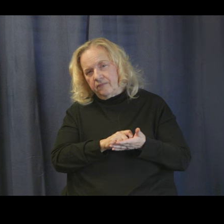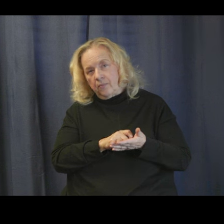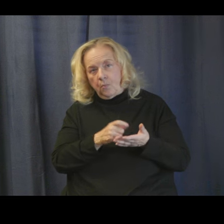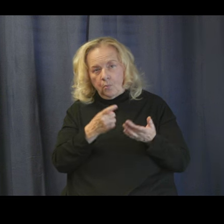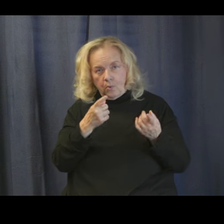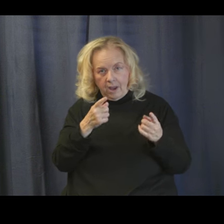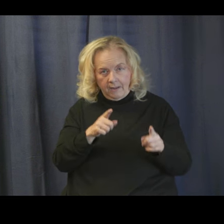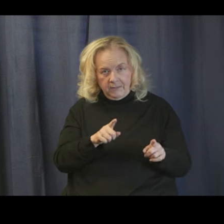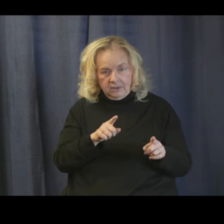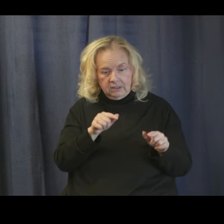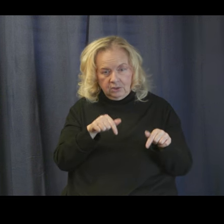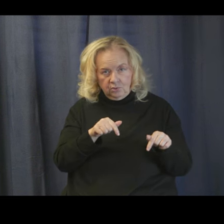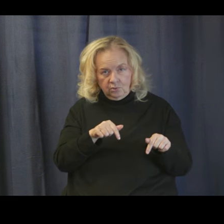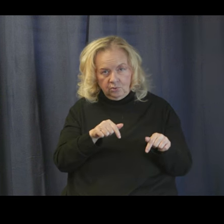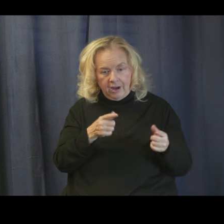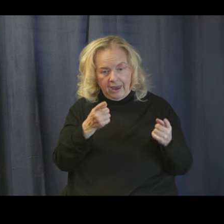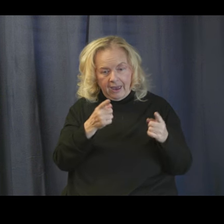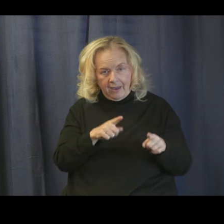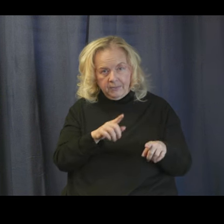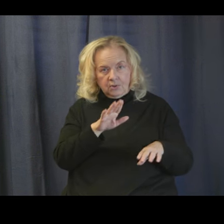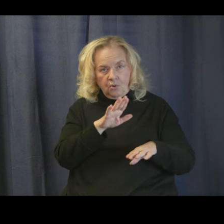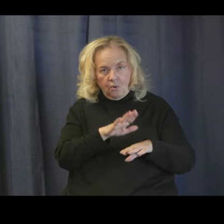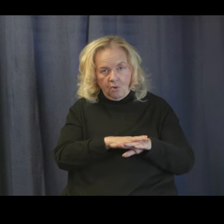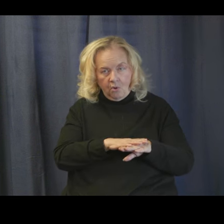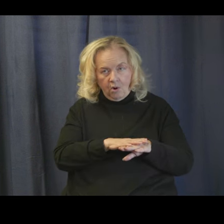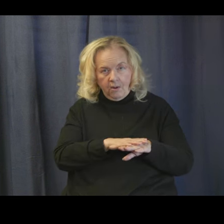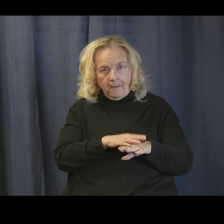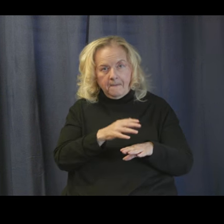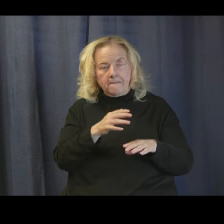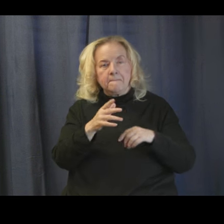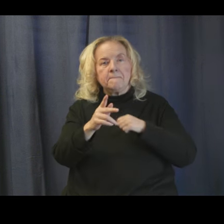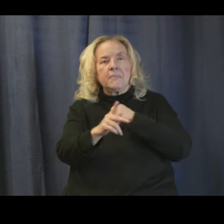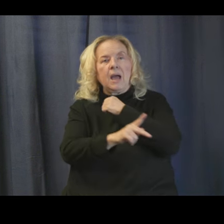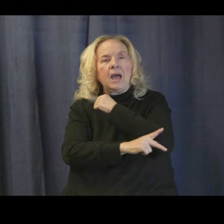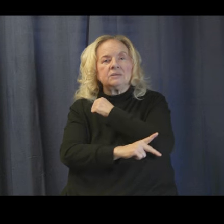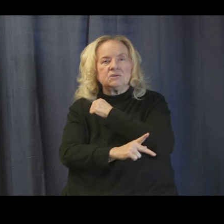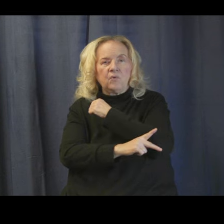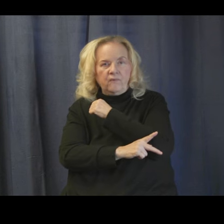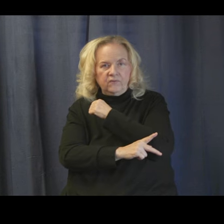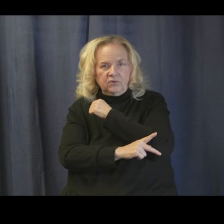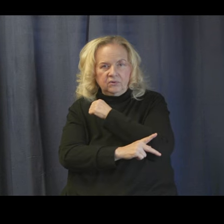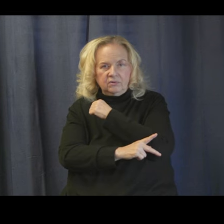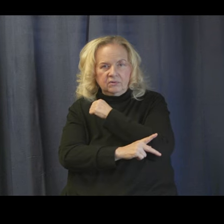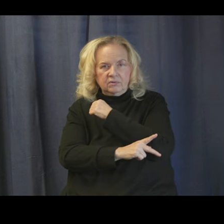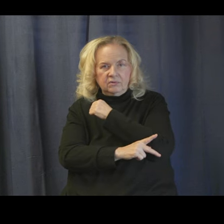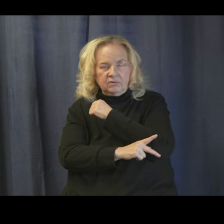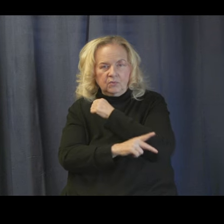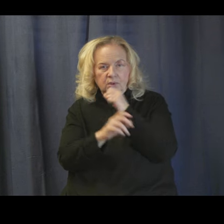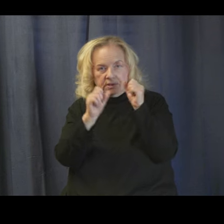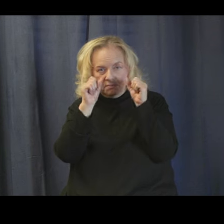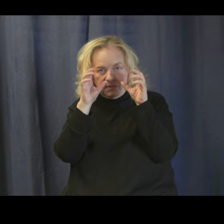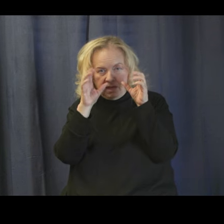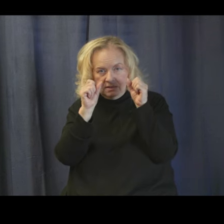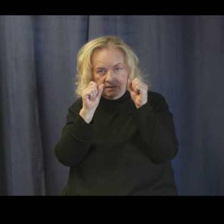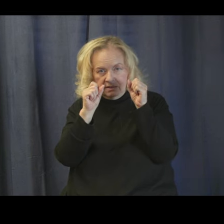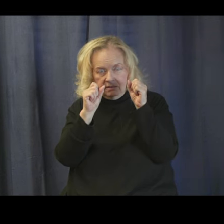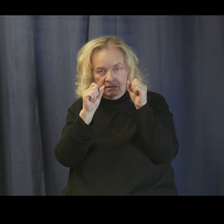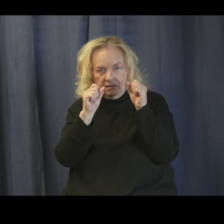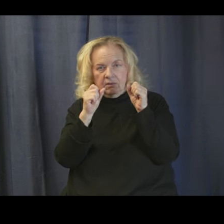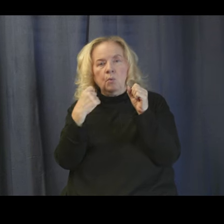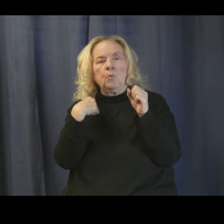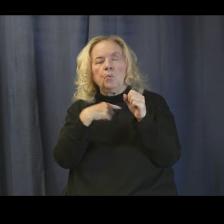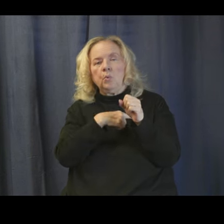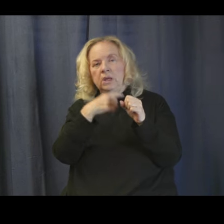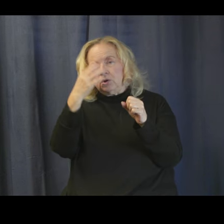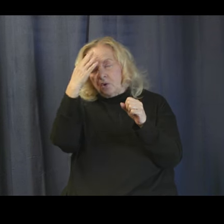This event happened on Passover. What's amazing about